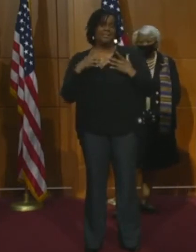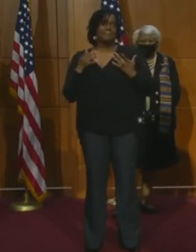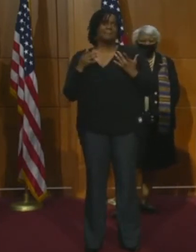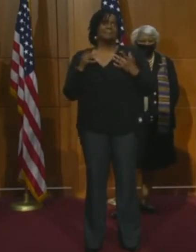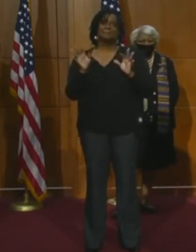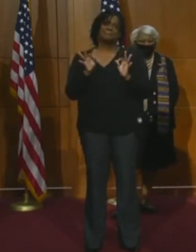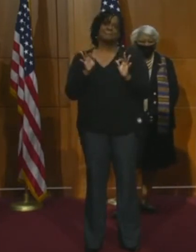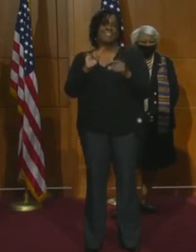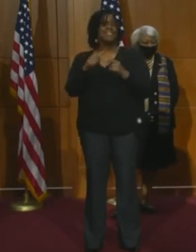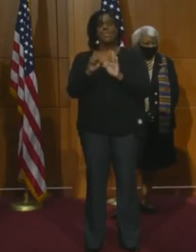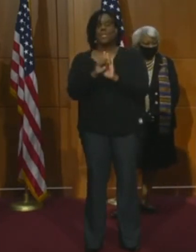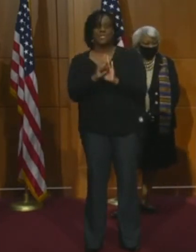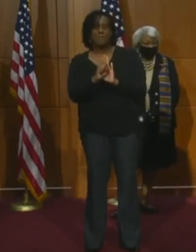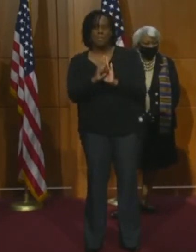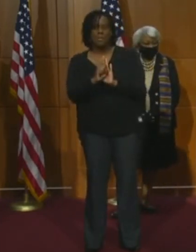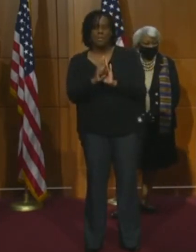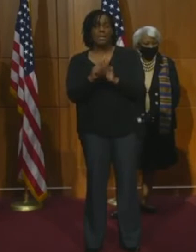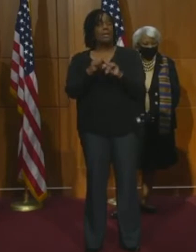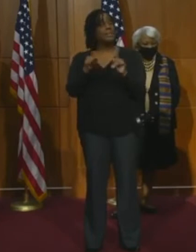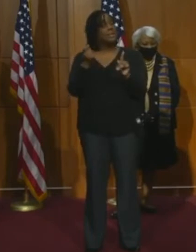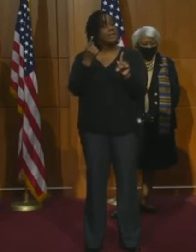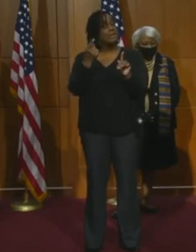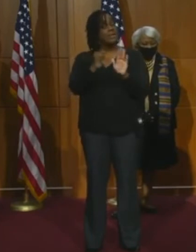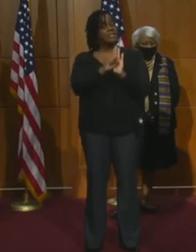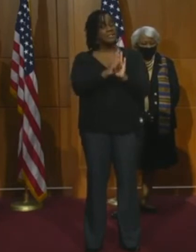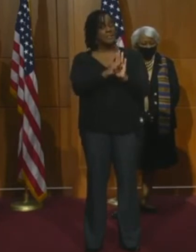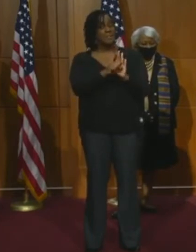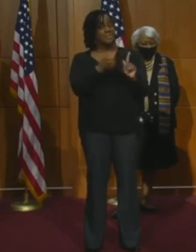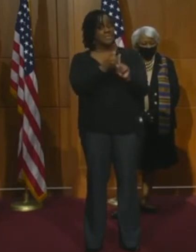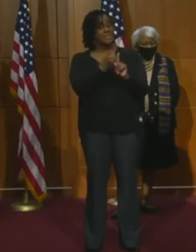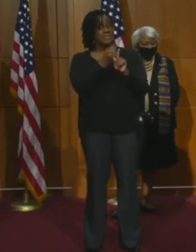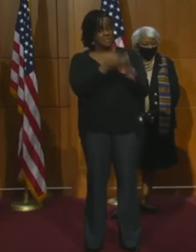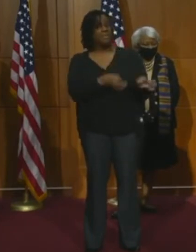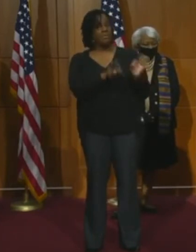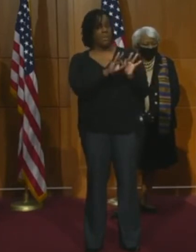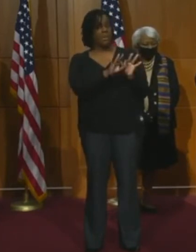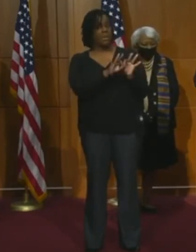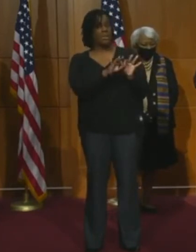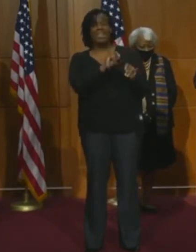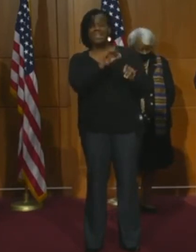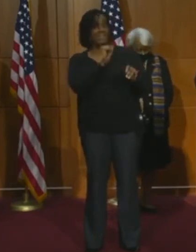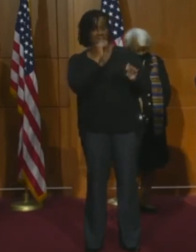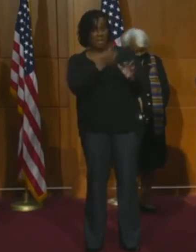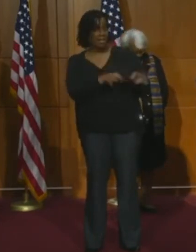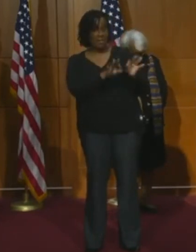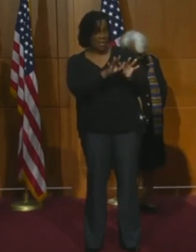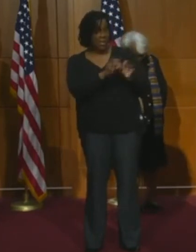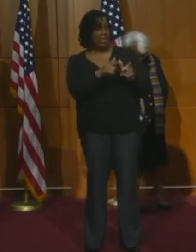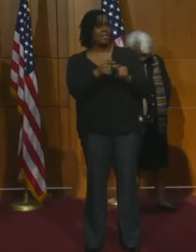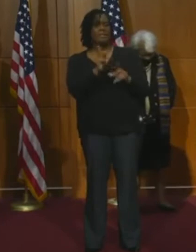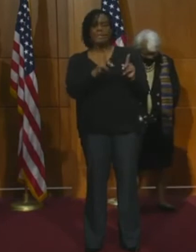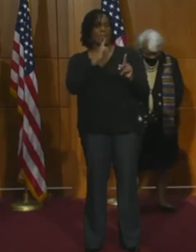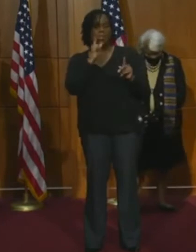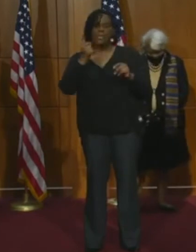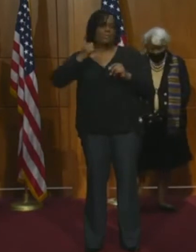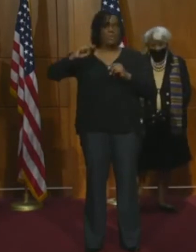a symbolic action, but symbols do matter. If they didn't, people wouldn't be fighting